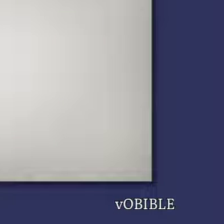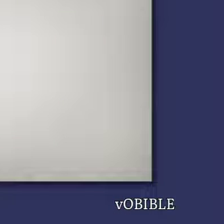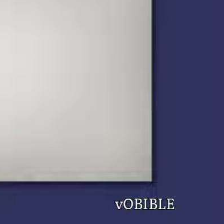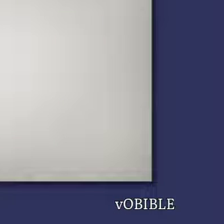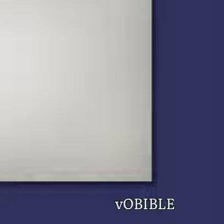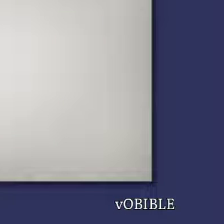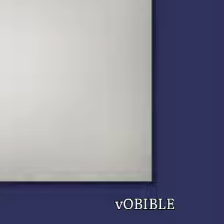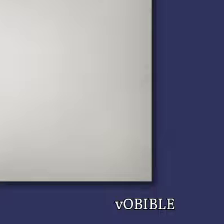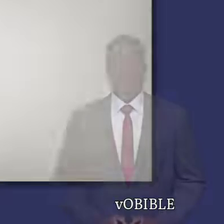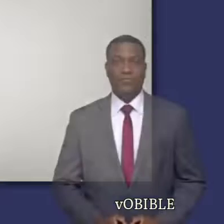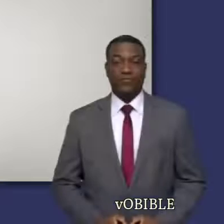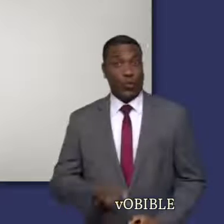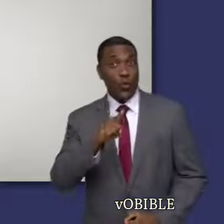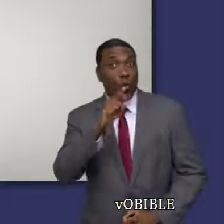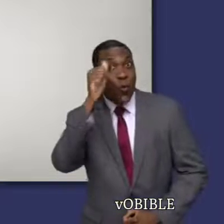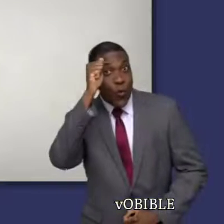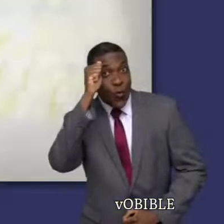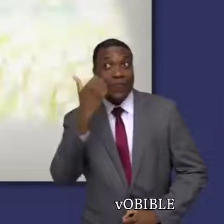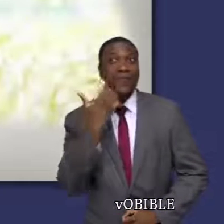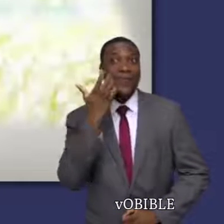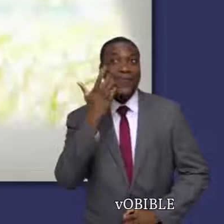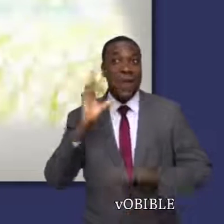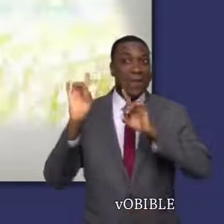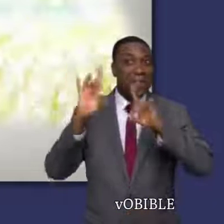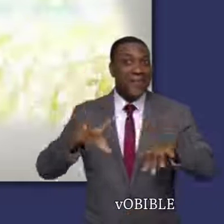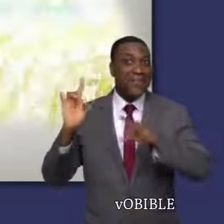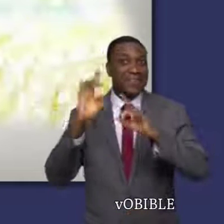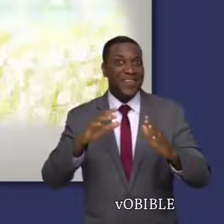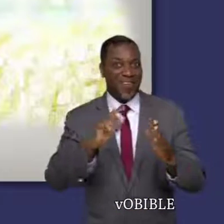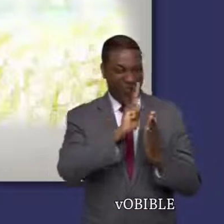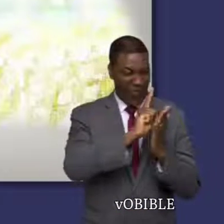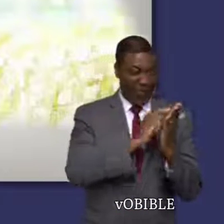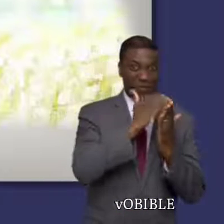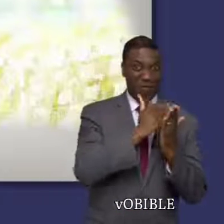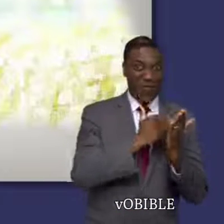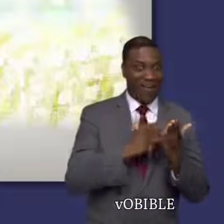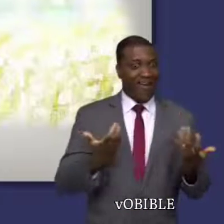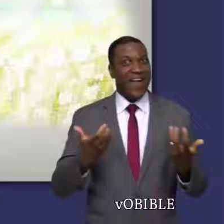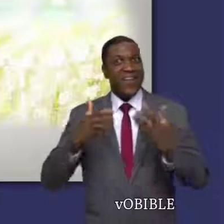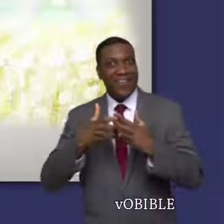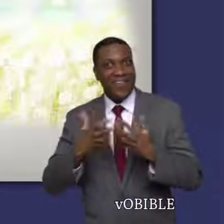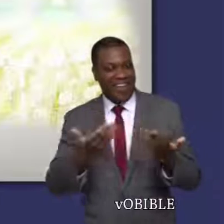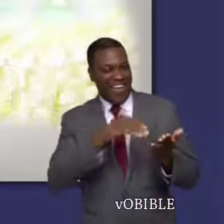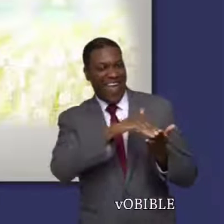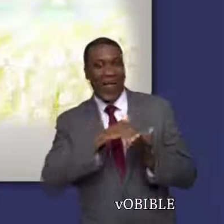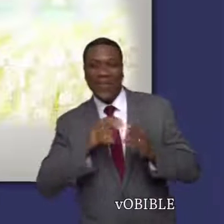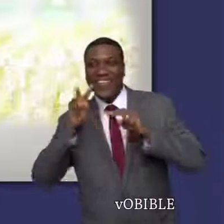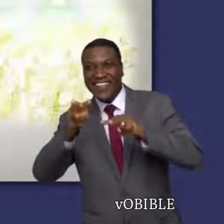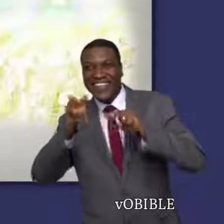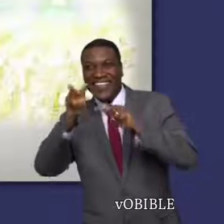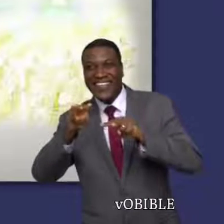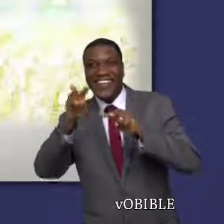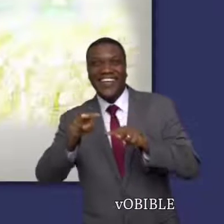Did you know? The arrangements mentioned in the book of Leviticus were a shadow of the good things to come,